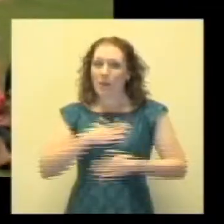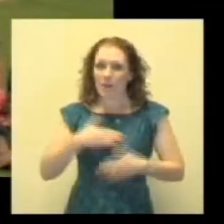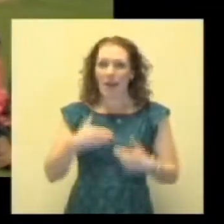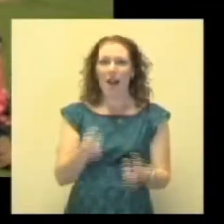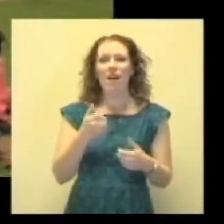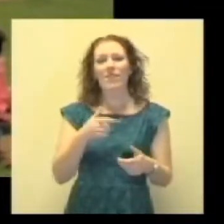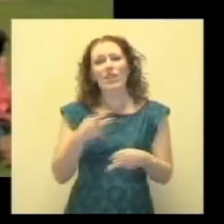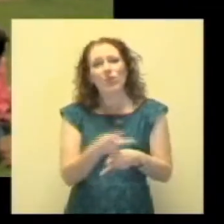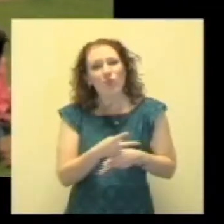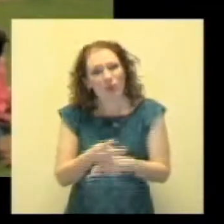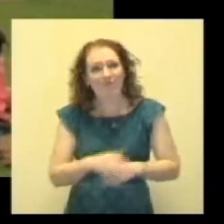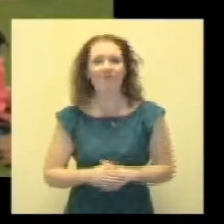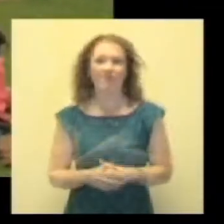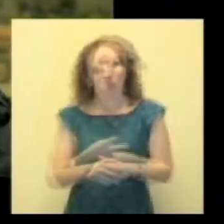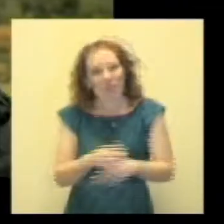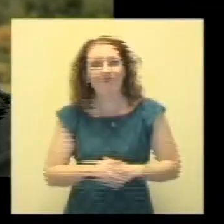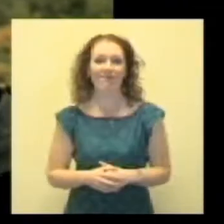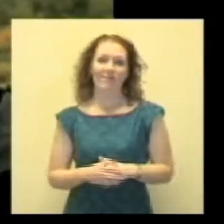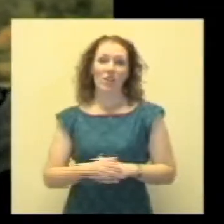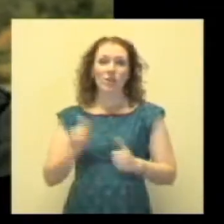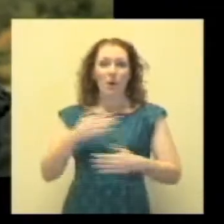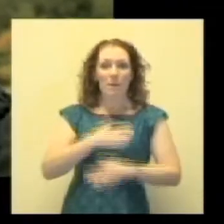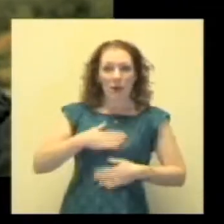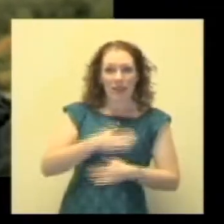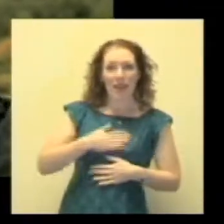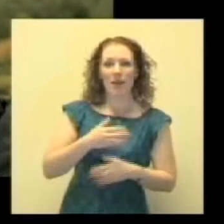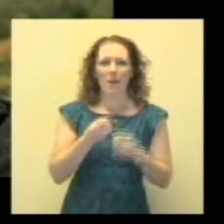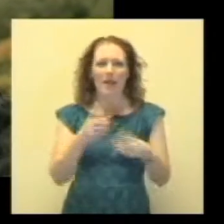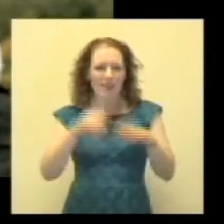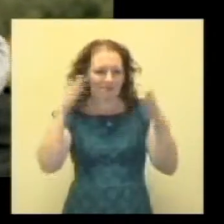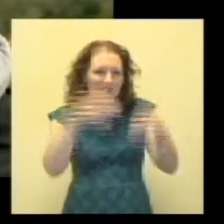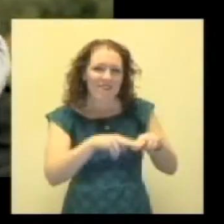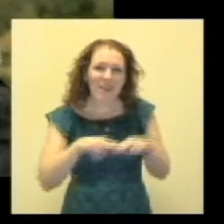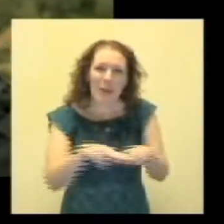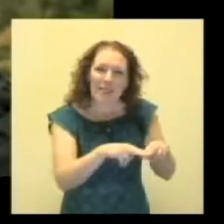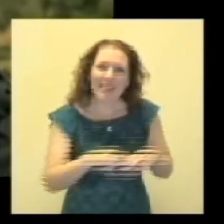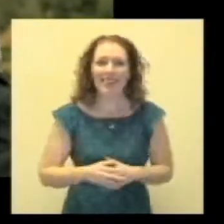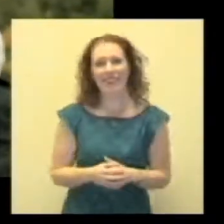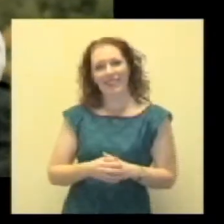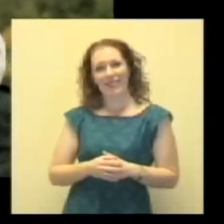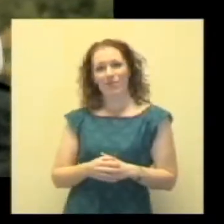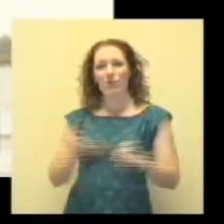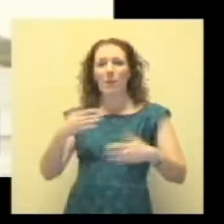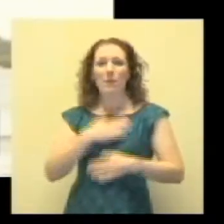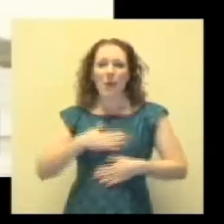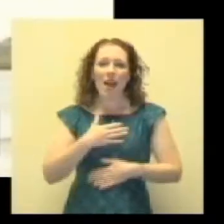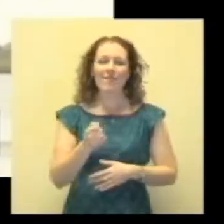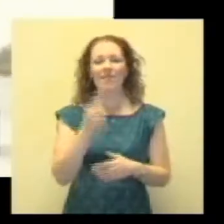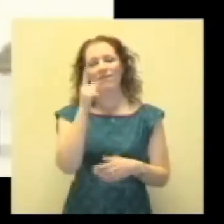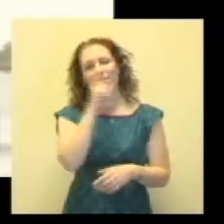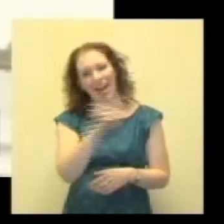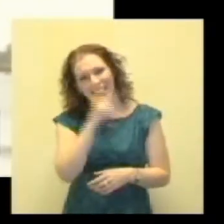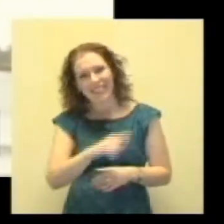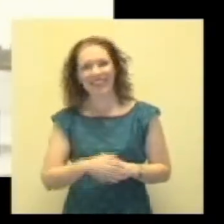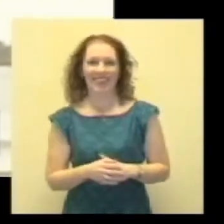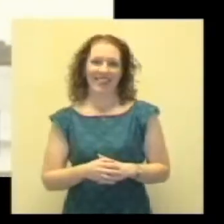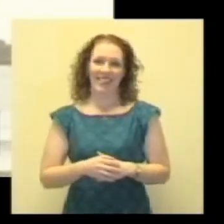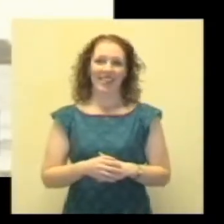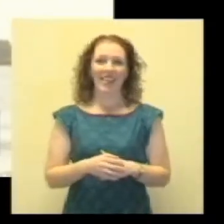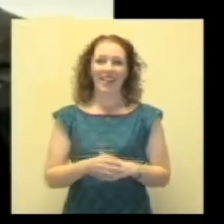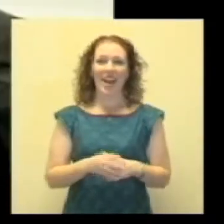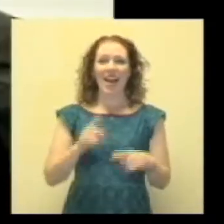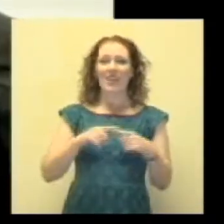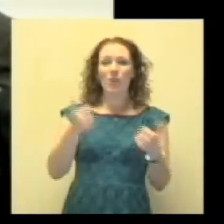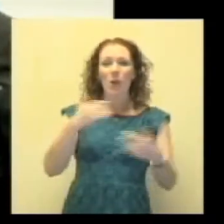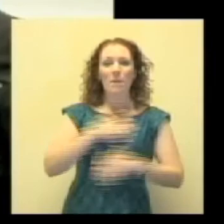Good emotional well-being is feeling secure. Good emotional well-being is spending quality time with your family. Good emotional well-being is having